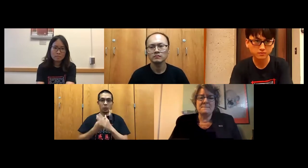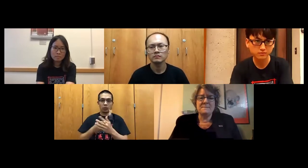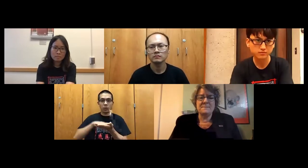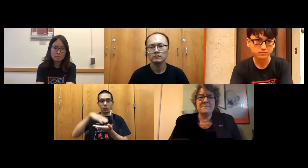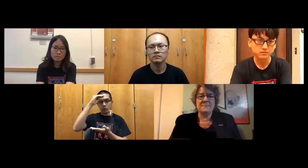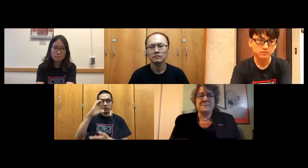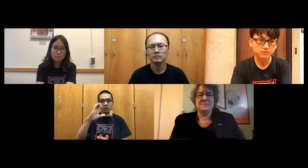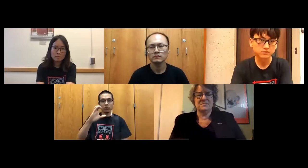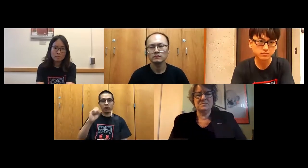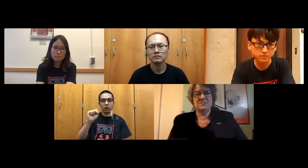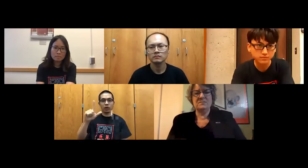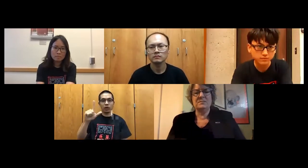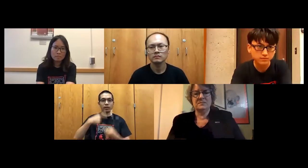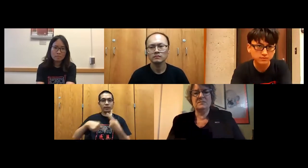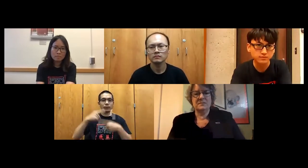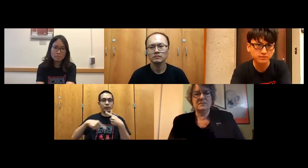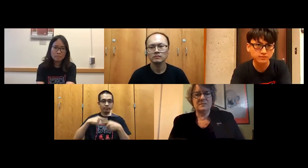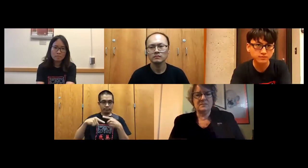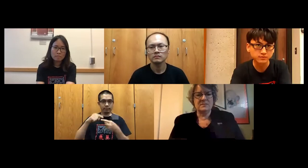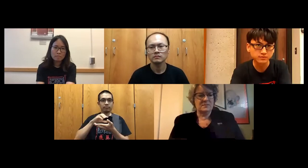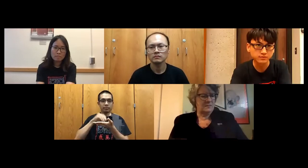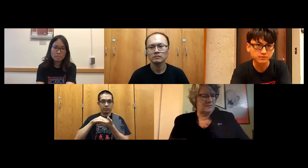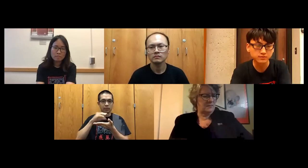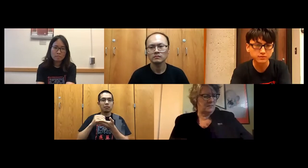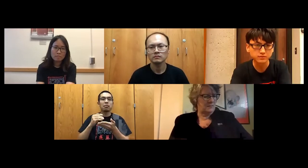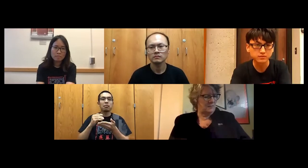I was in middle school. That's when I began learning Chinese Sign Language.